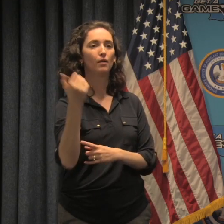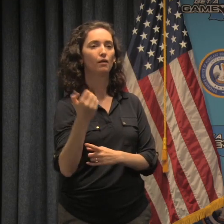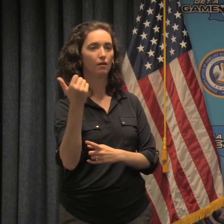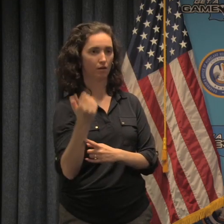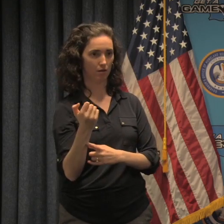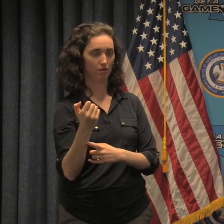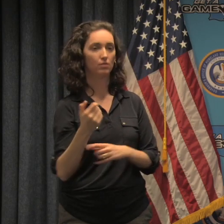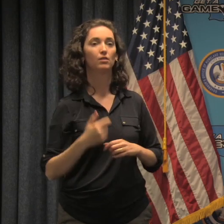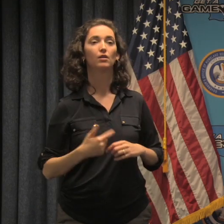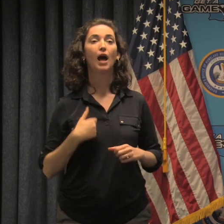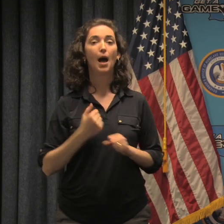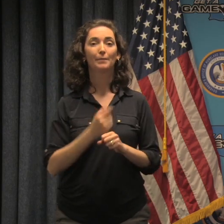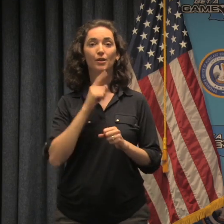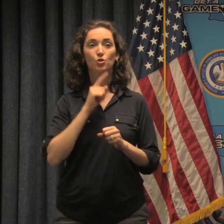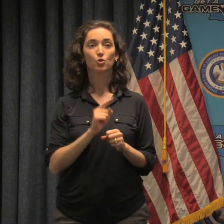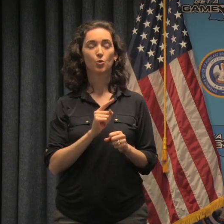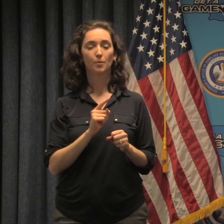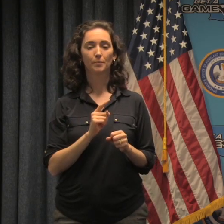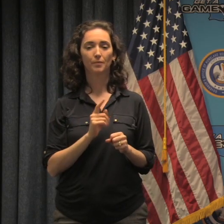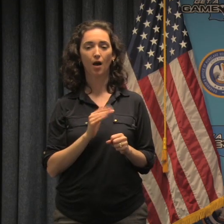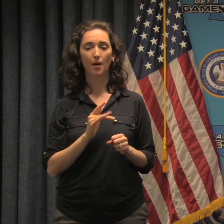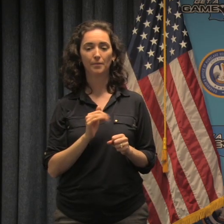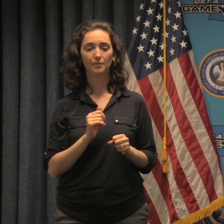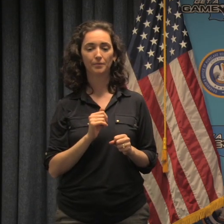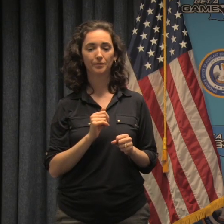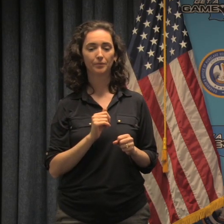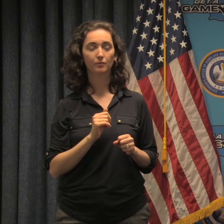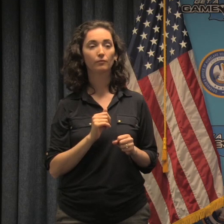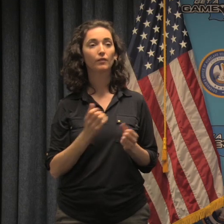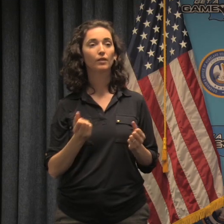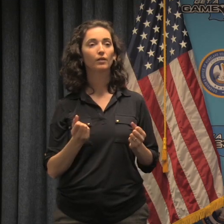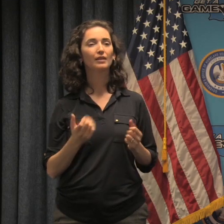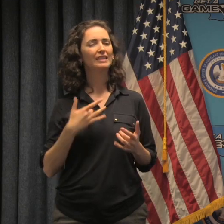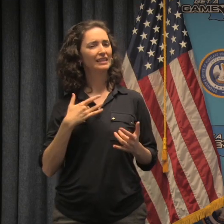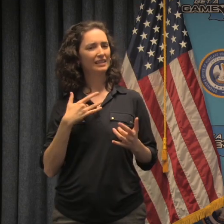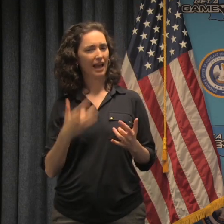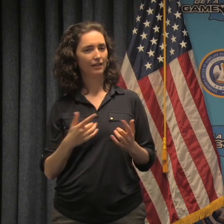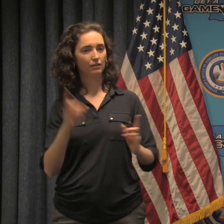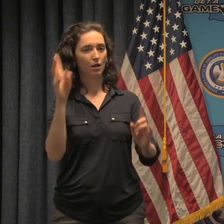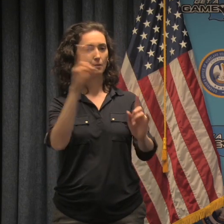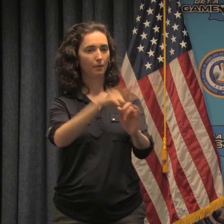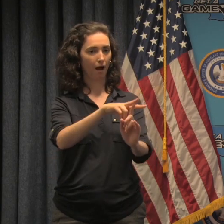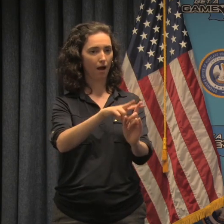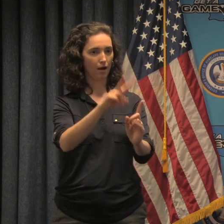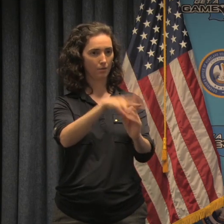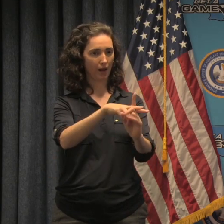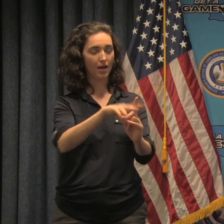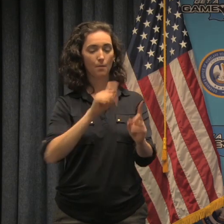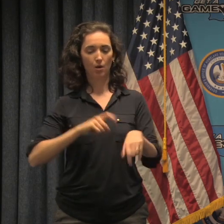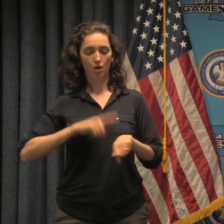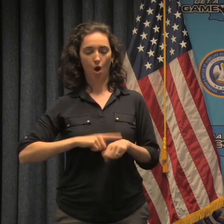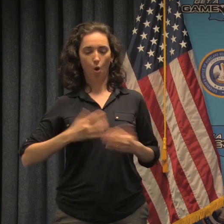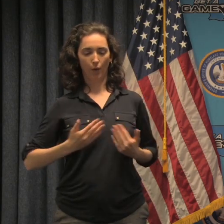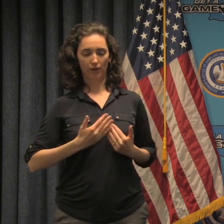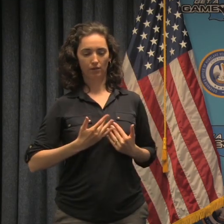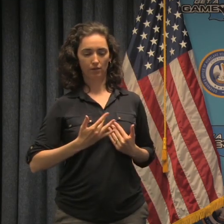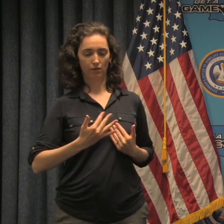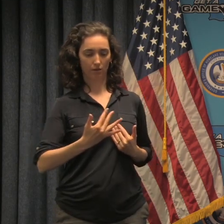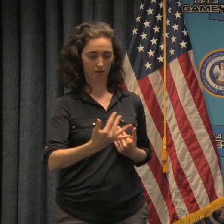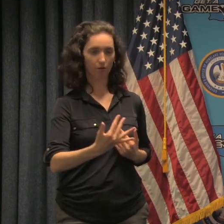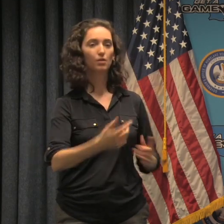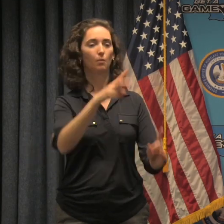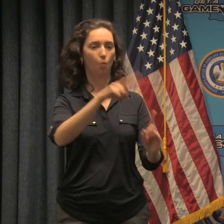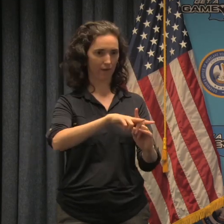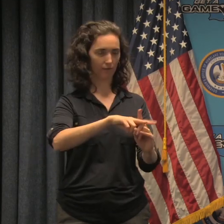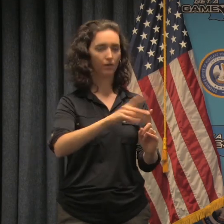we waived, for example, the period of time that you have to wait before you file your initial claim and when you get the benefit. I've